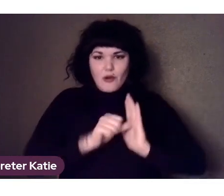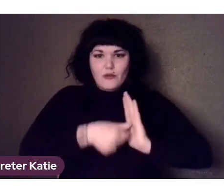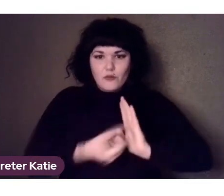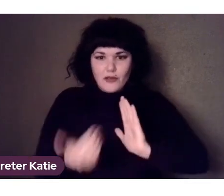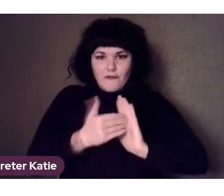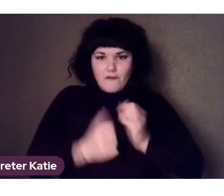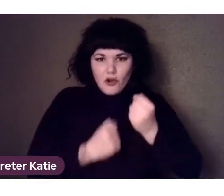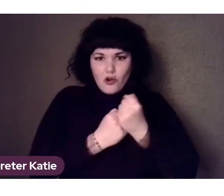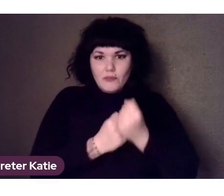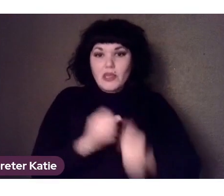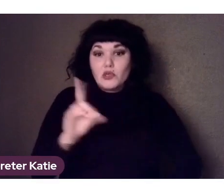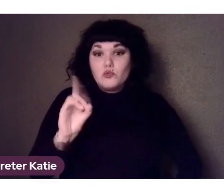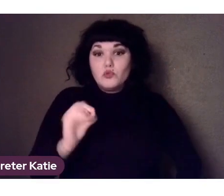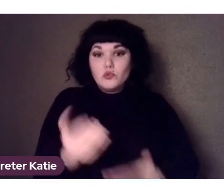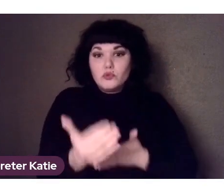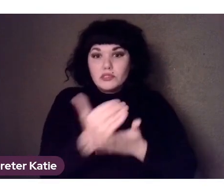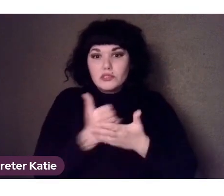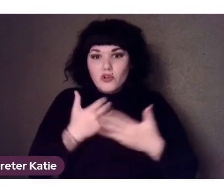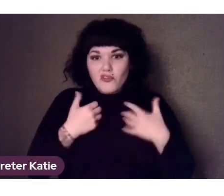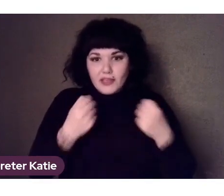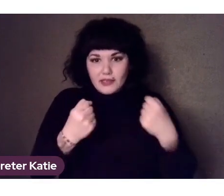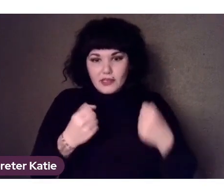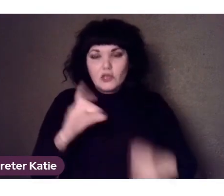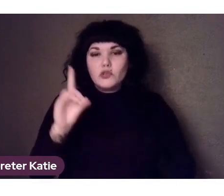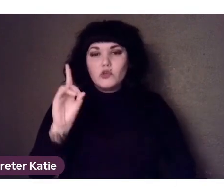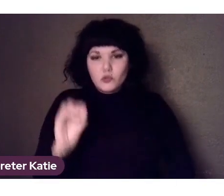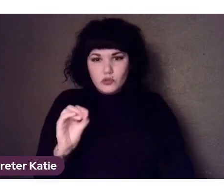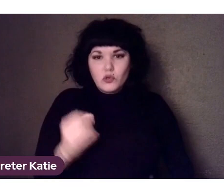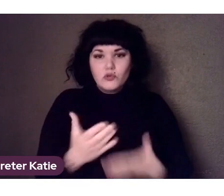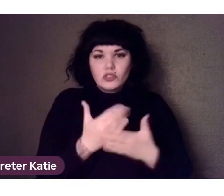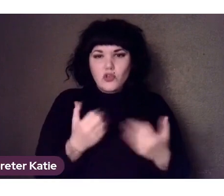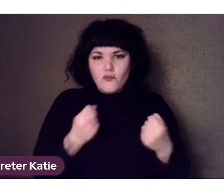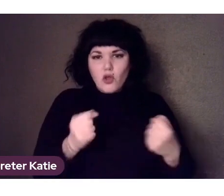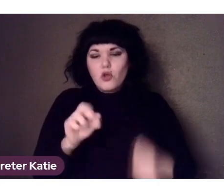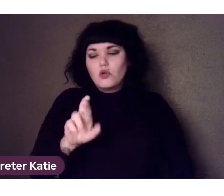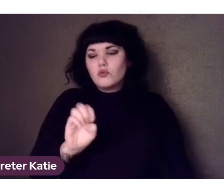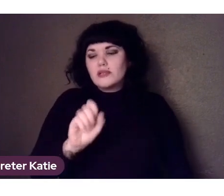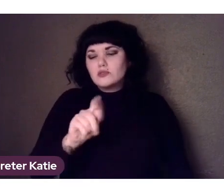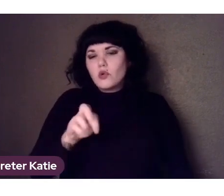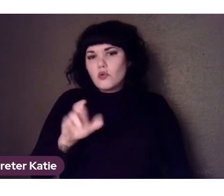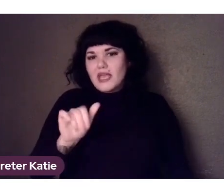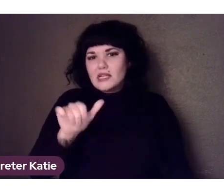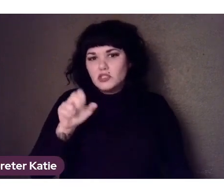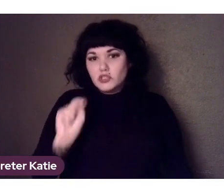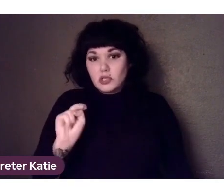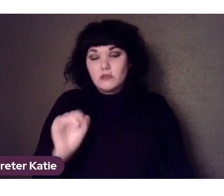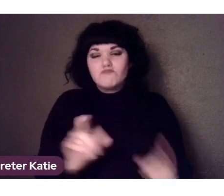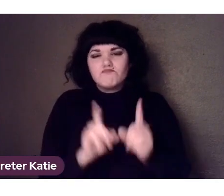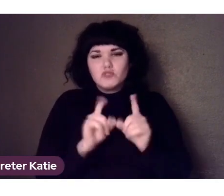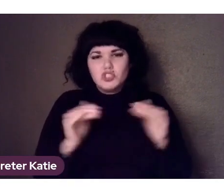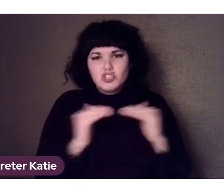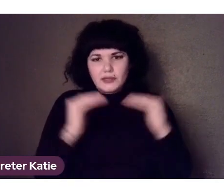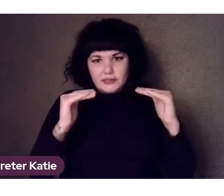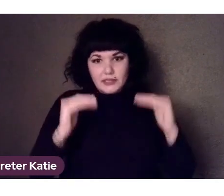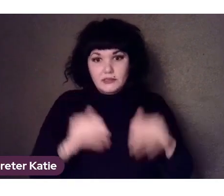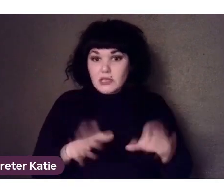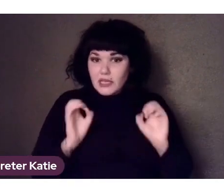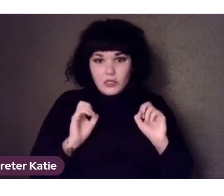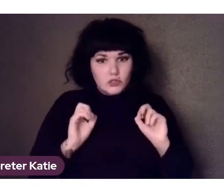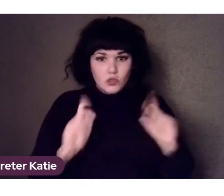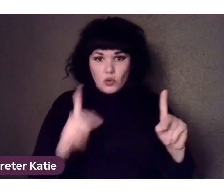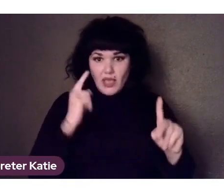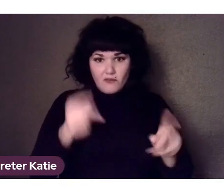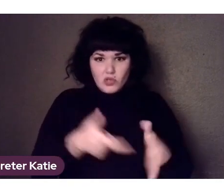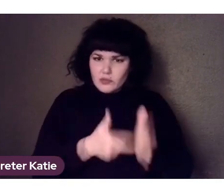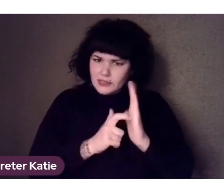do deserve healing. You do deserve restoration and you do deserve justice. And it's okay for you to take the time you